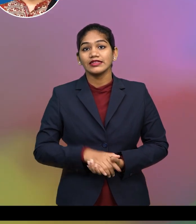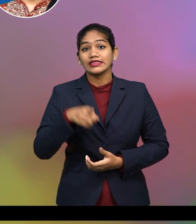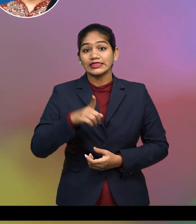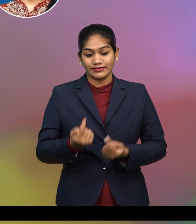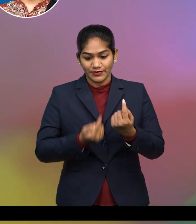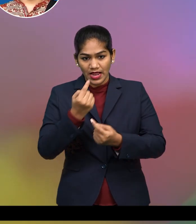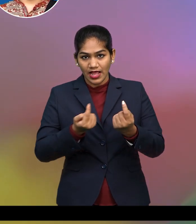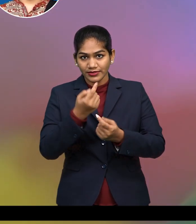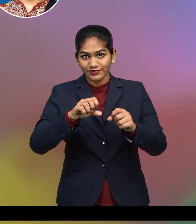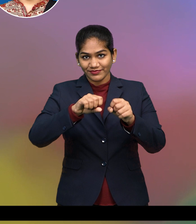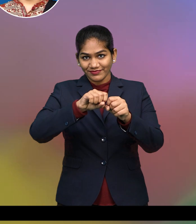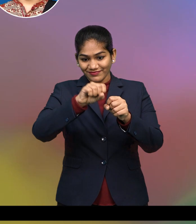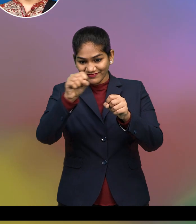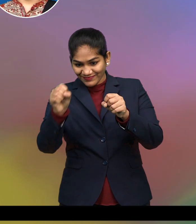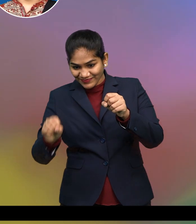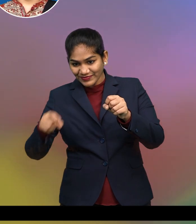layering,